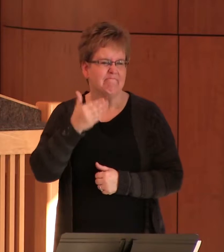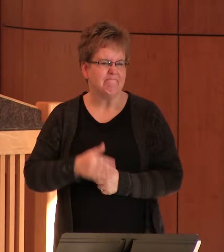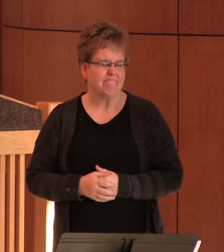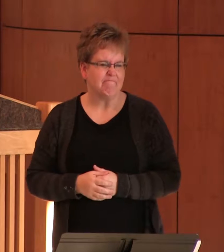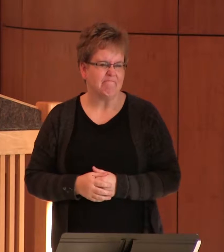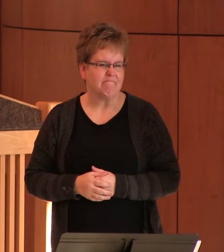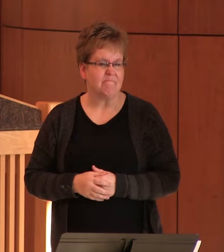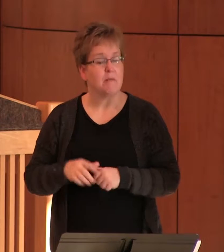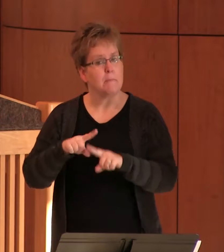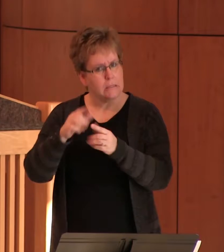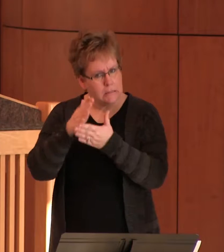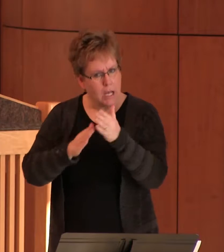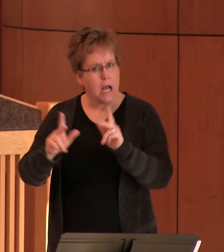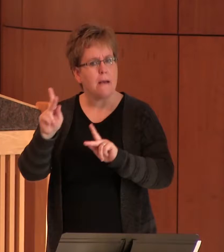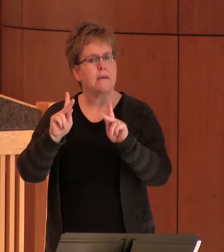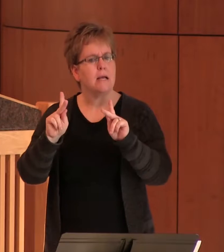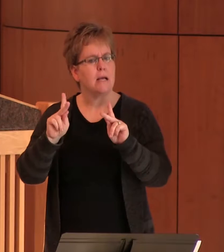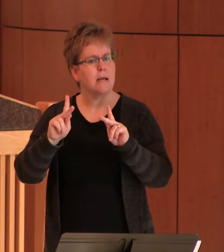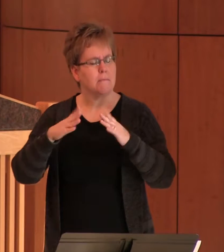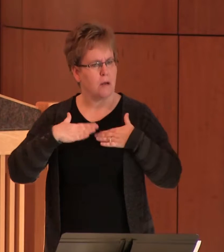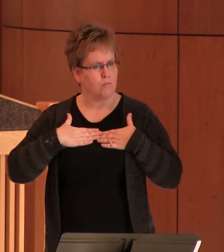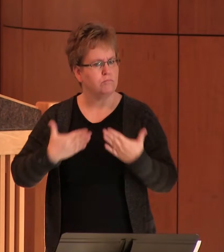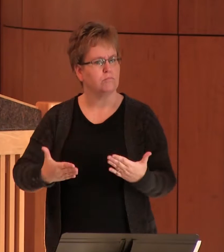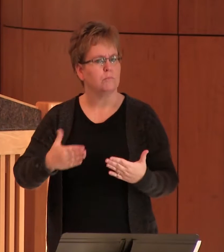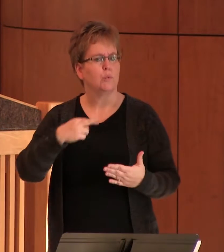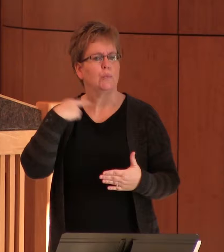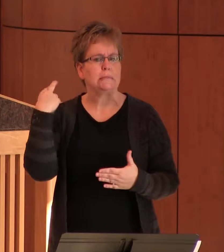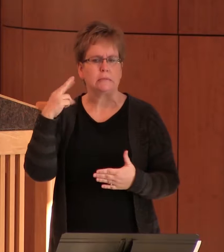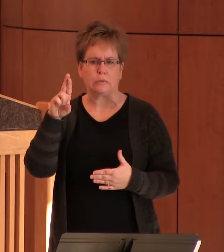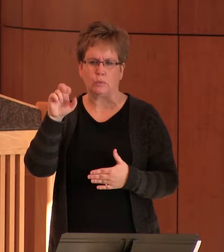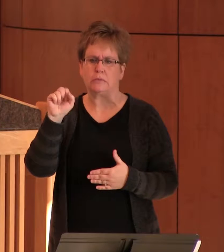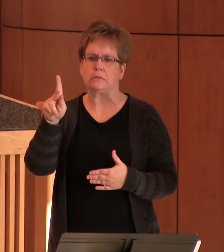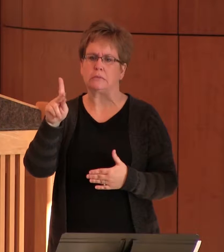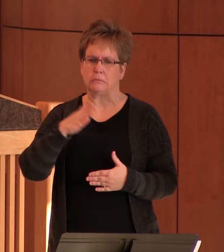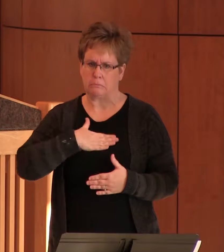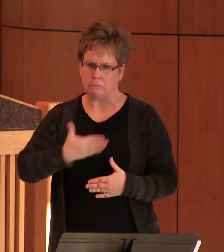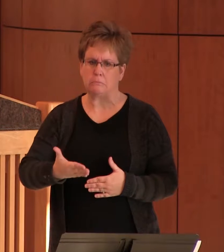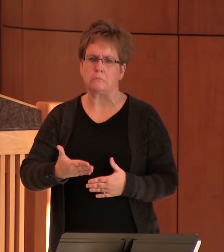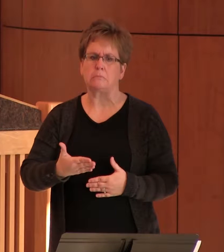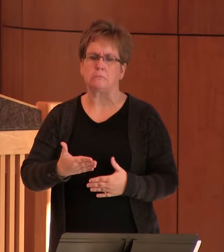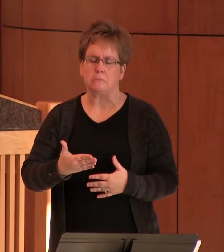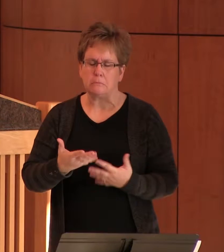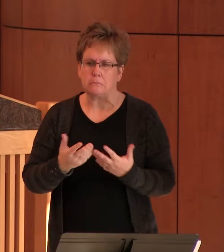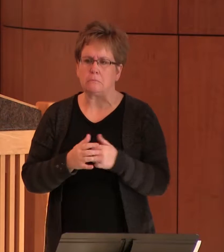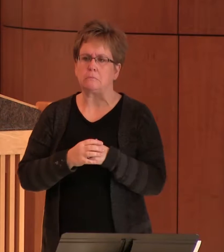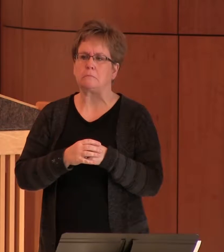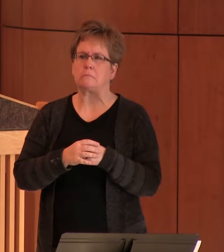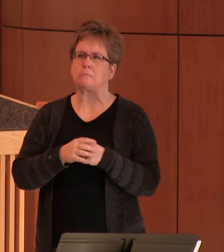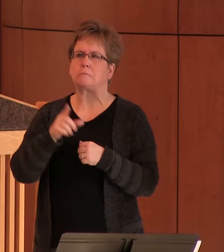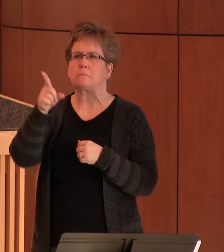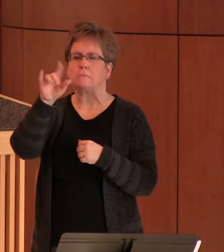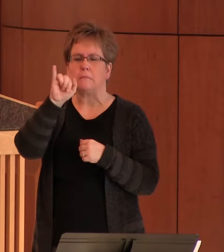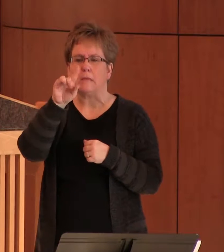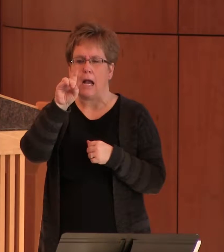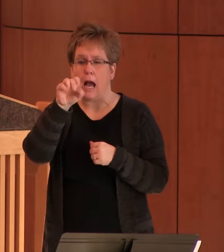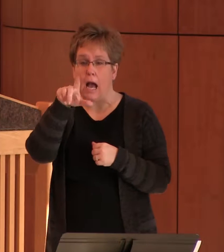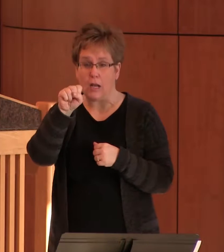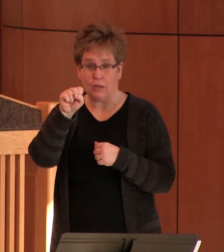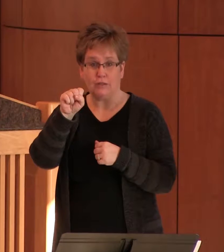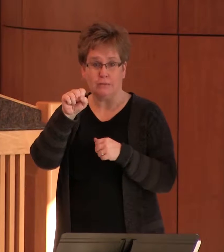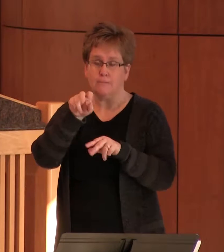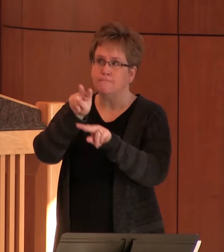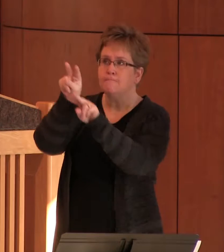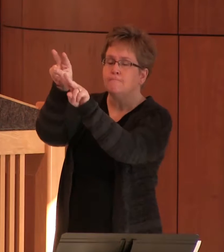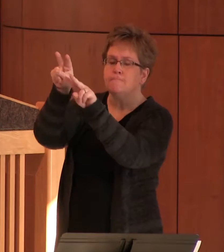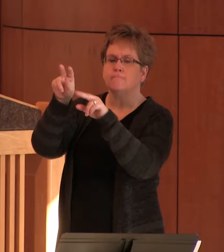But for those who take this risk, that's part of it. But the truth is, with every one of these idols that also comes up,